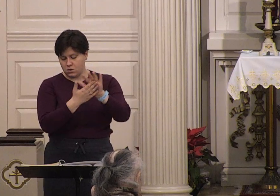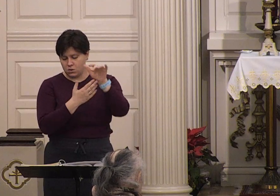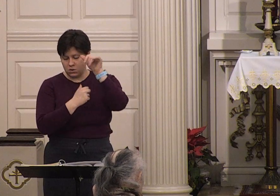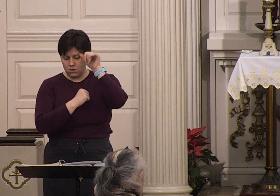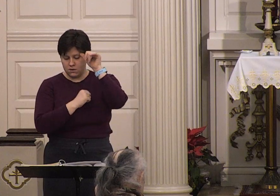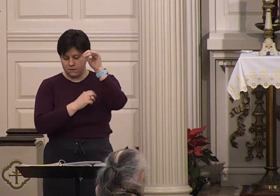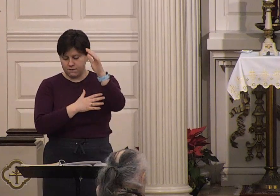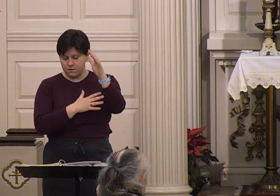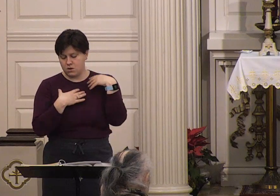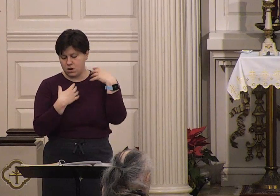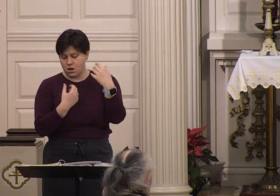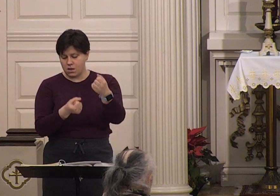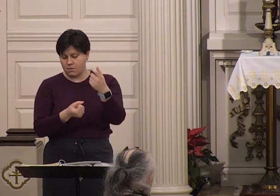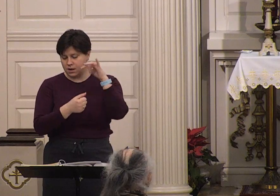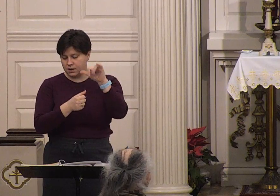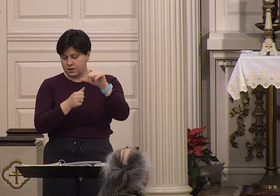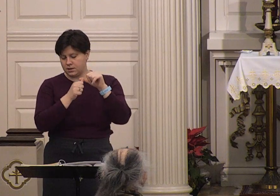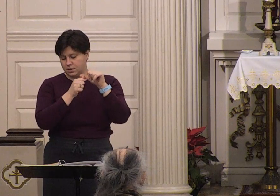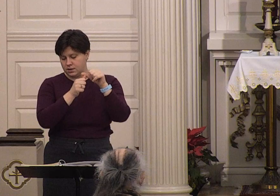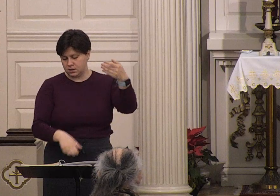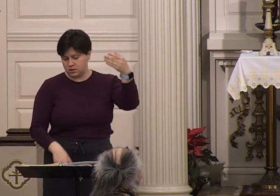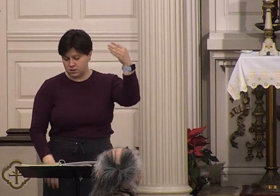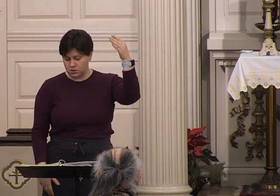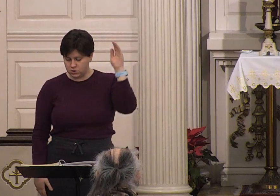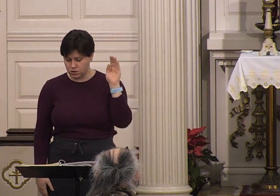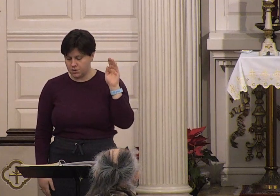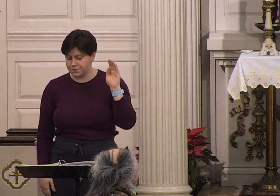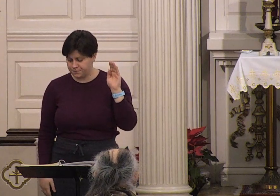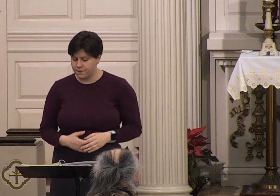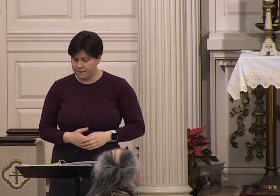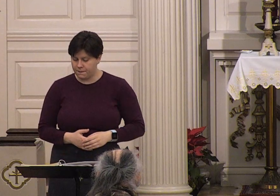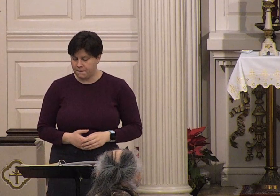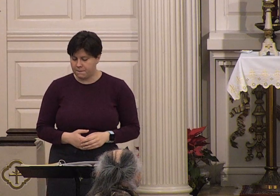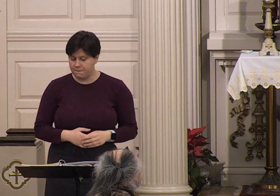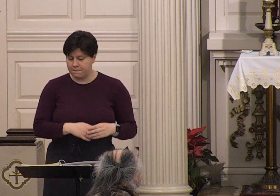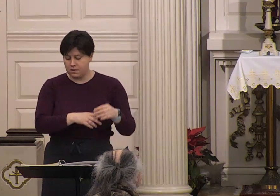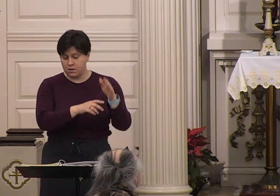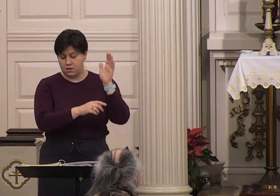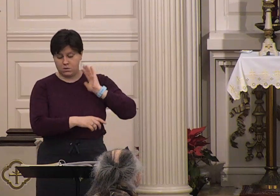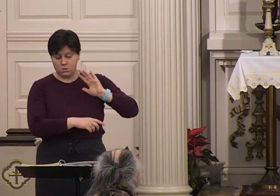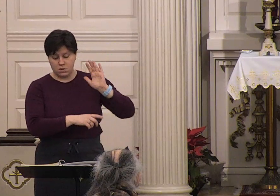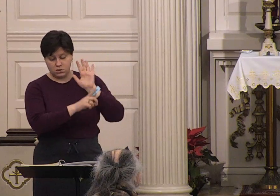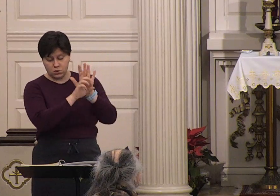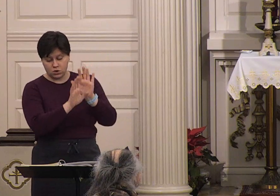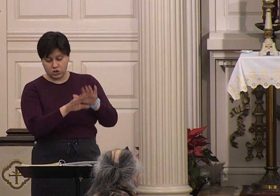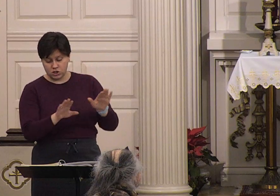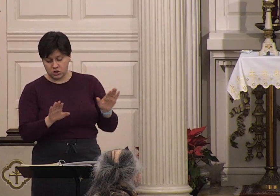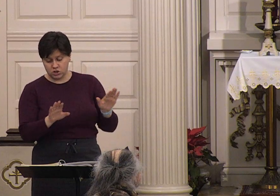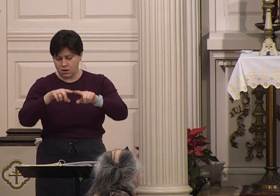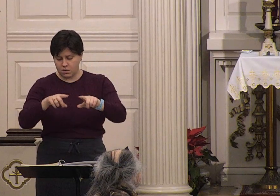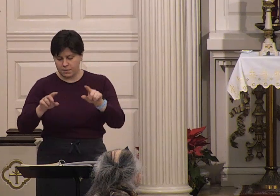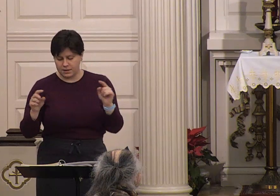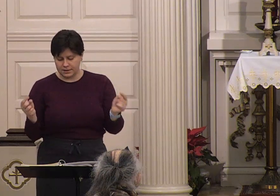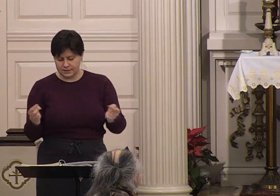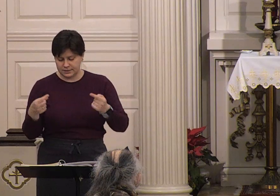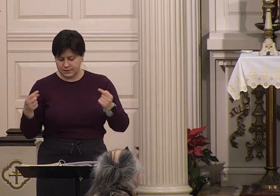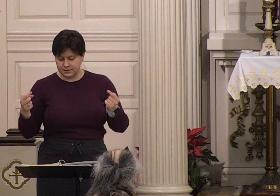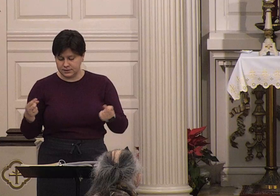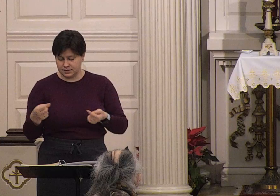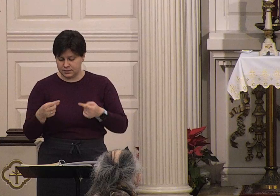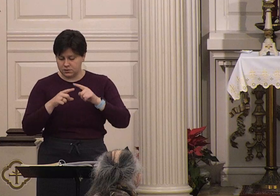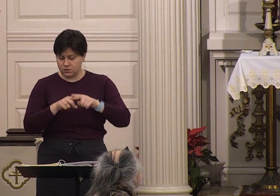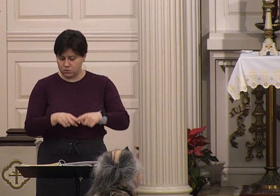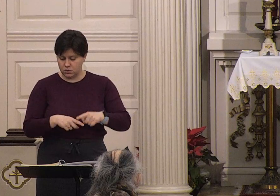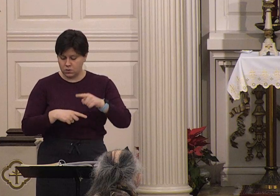Holy Father, Almighty and Eternal God. For when your children were scattered afar by sin,